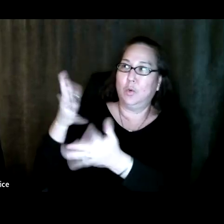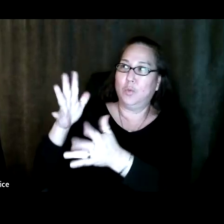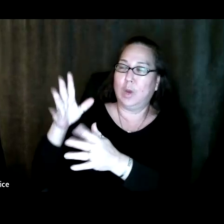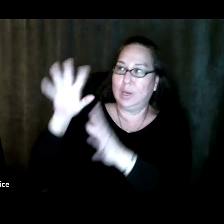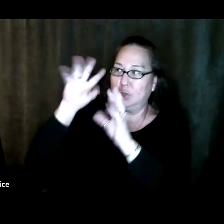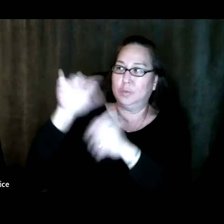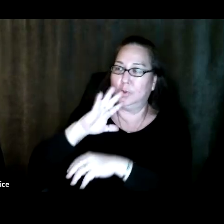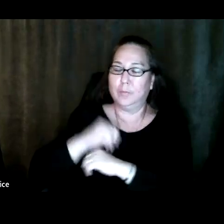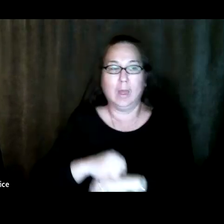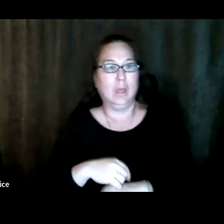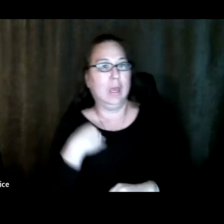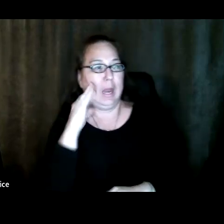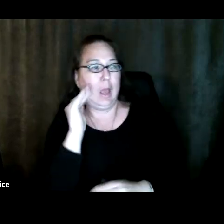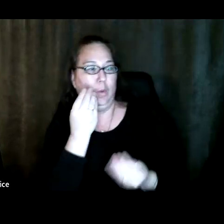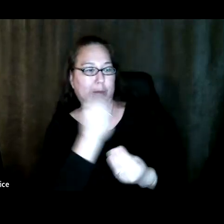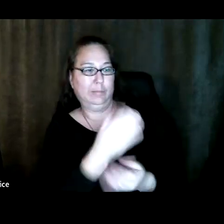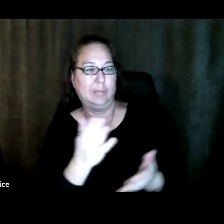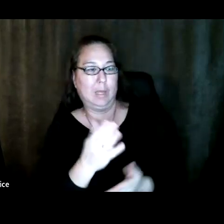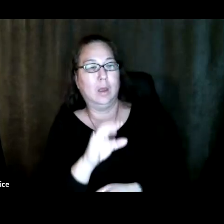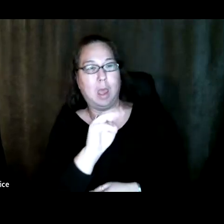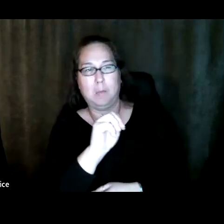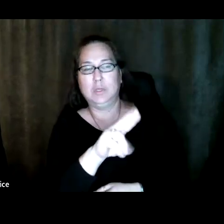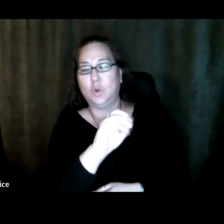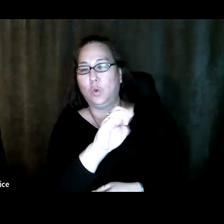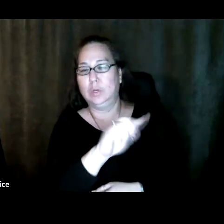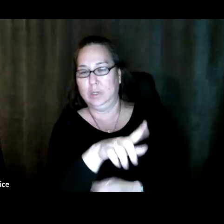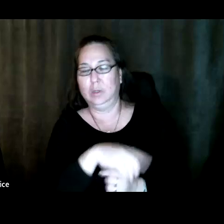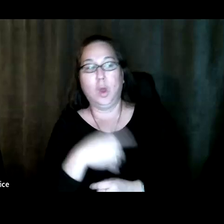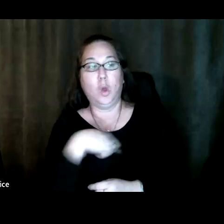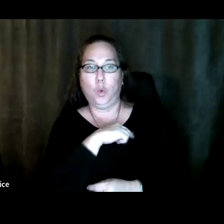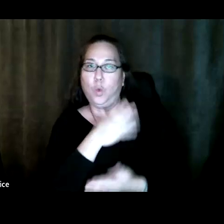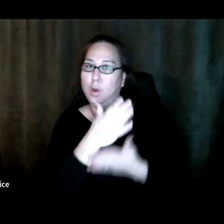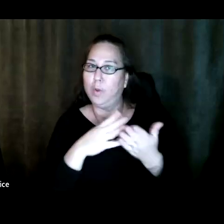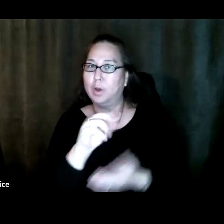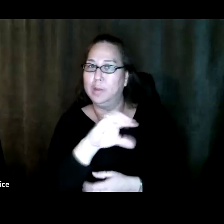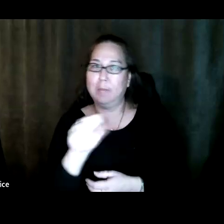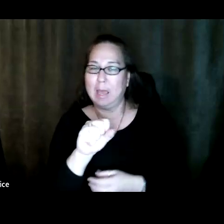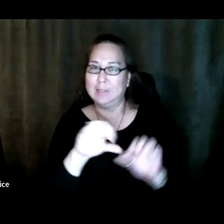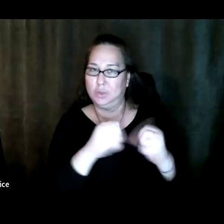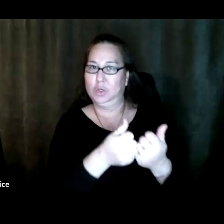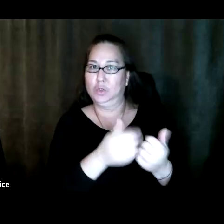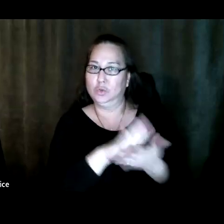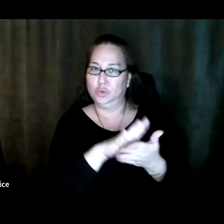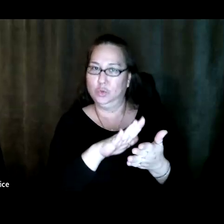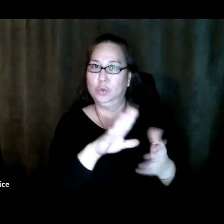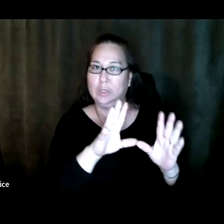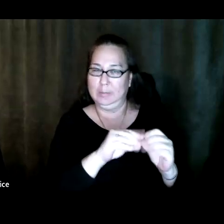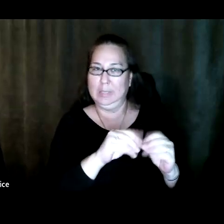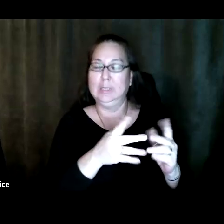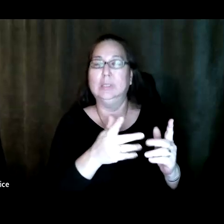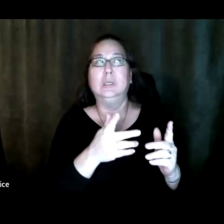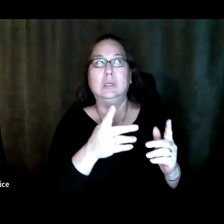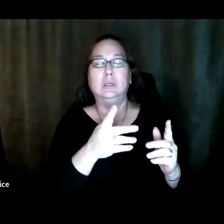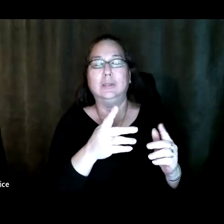to inform my fellow members that, we are members of the Mass Association School Committee, and they have their annual conference coming up this